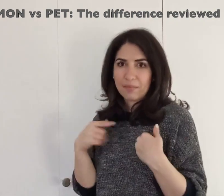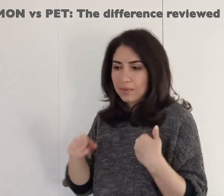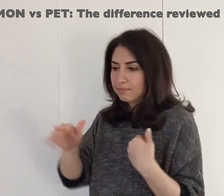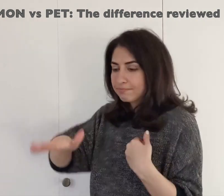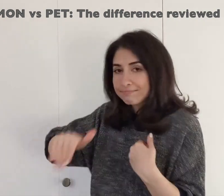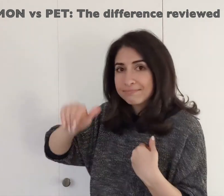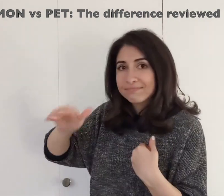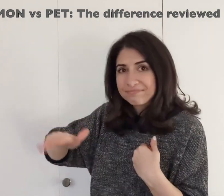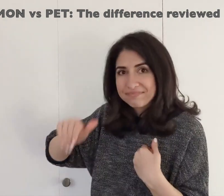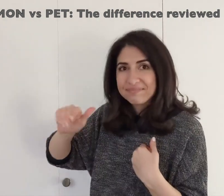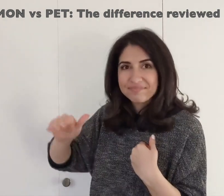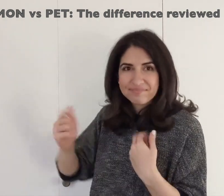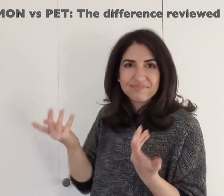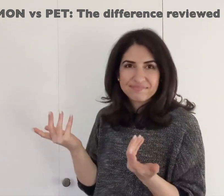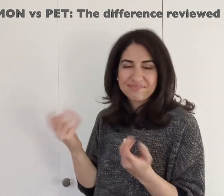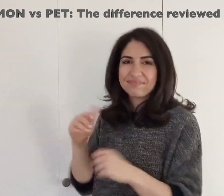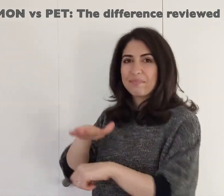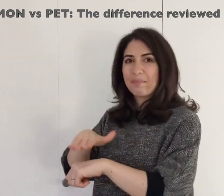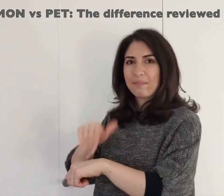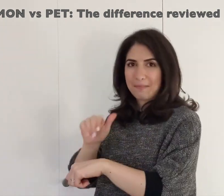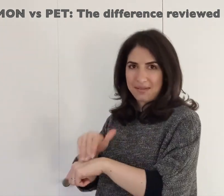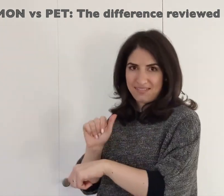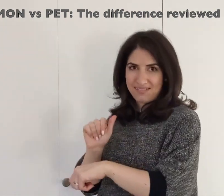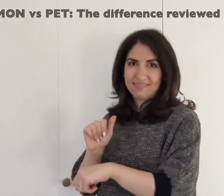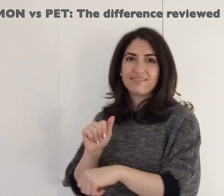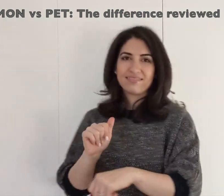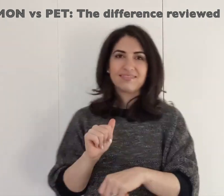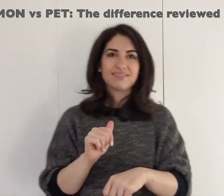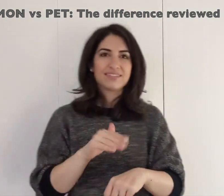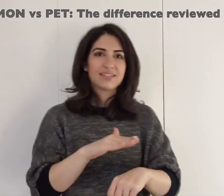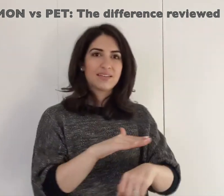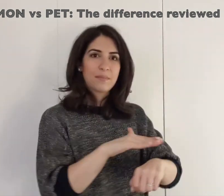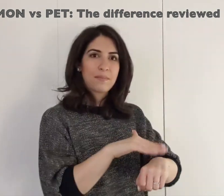It's like you're petting an animal. Pet.